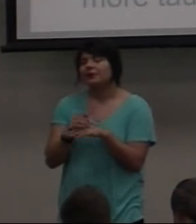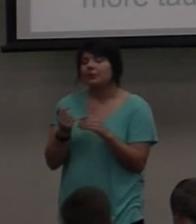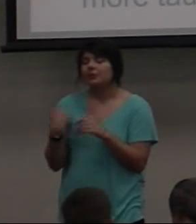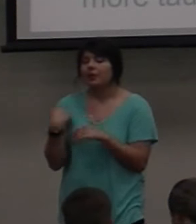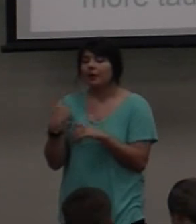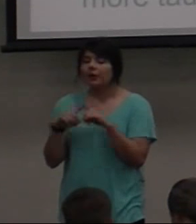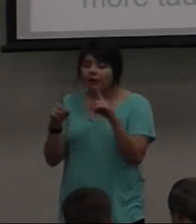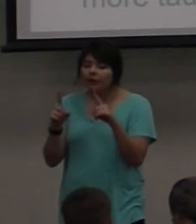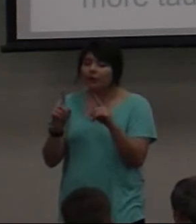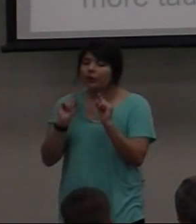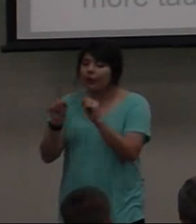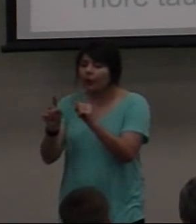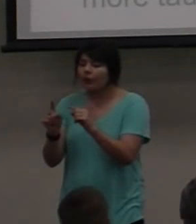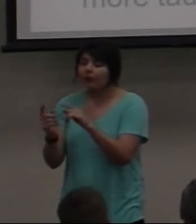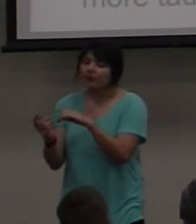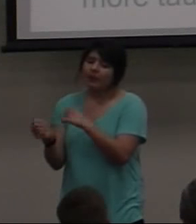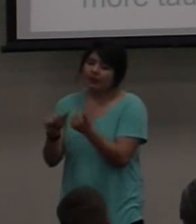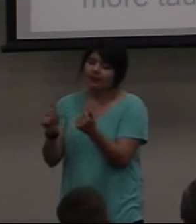baptize them.